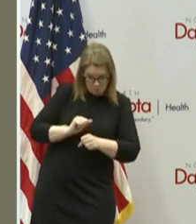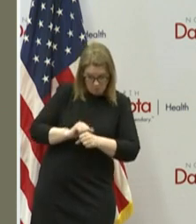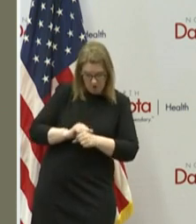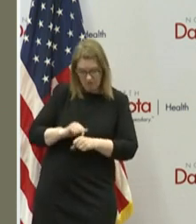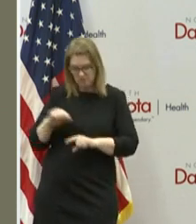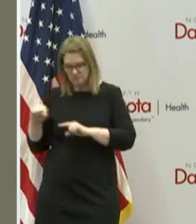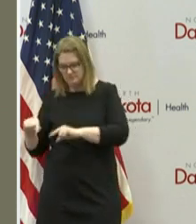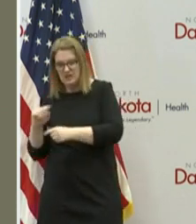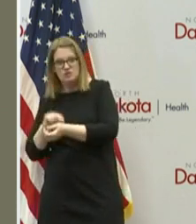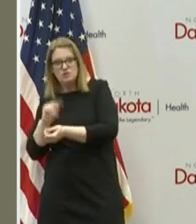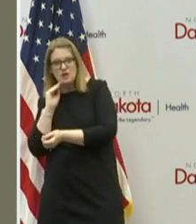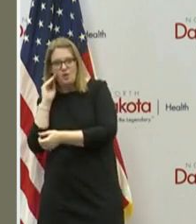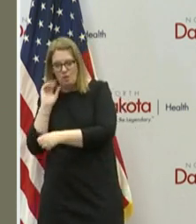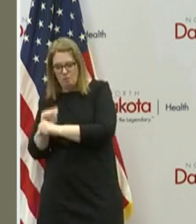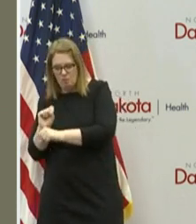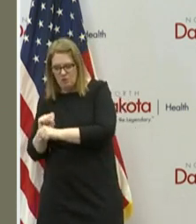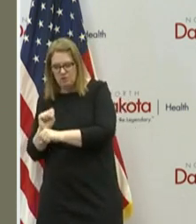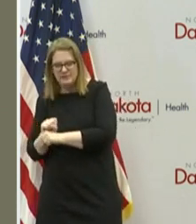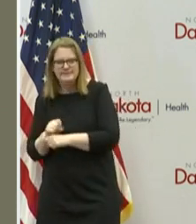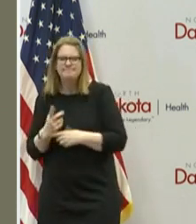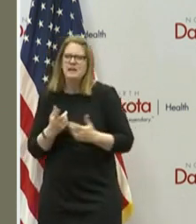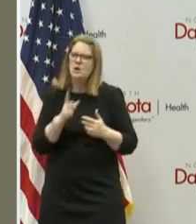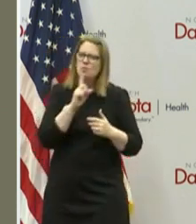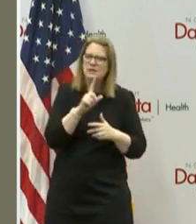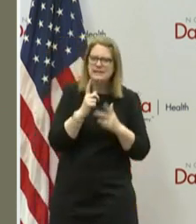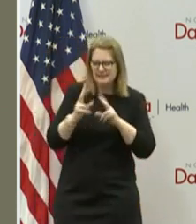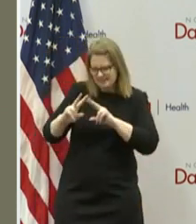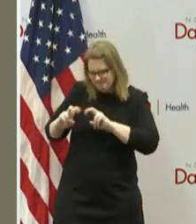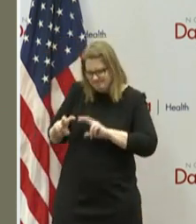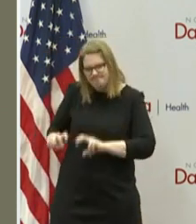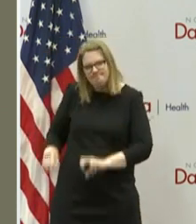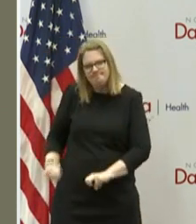to understand through the contact tracing to find out,